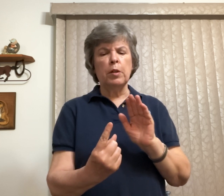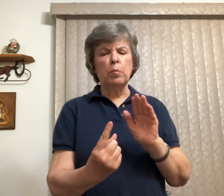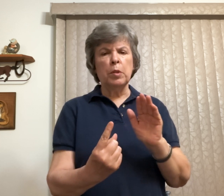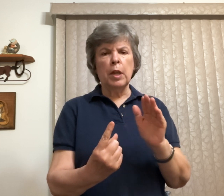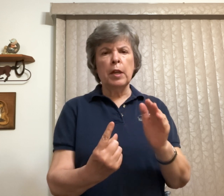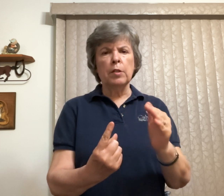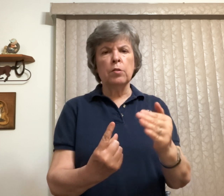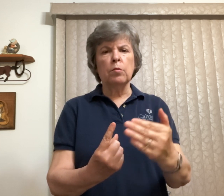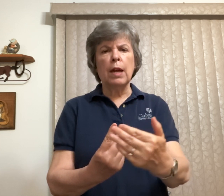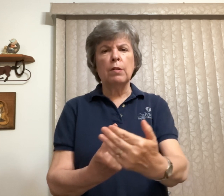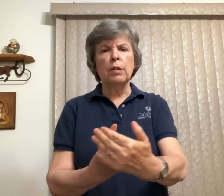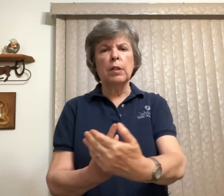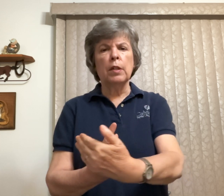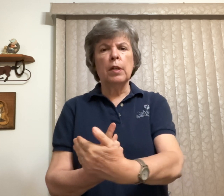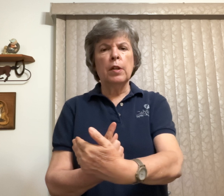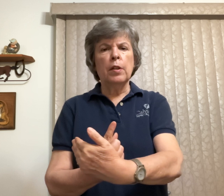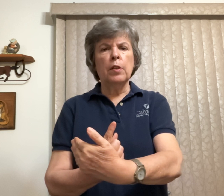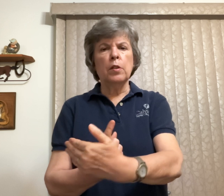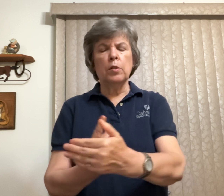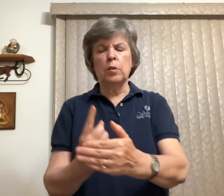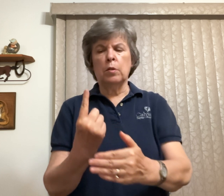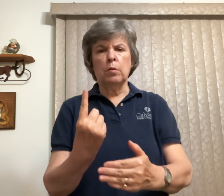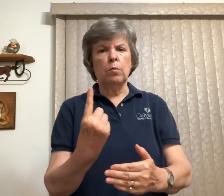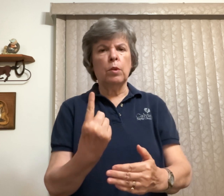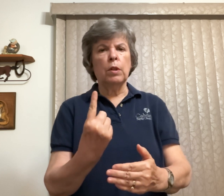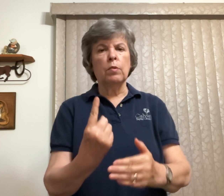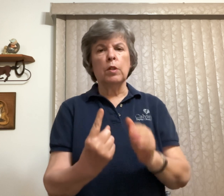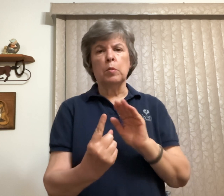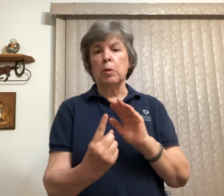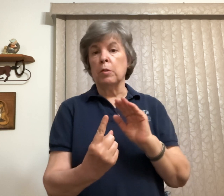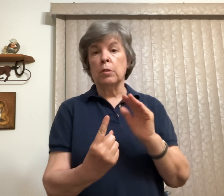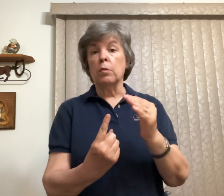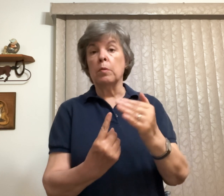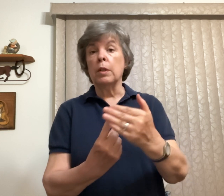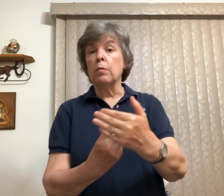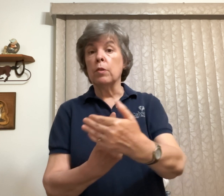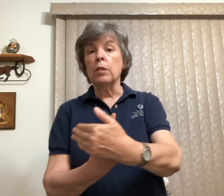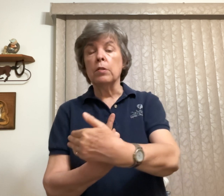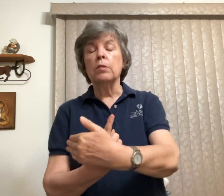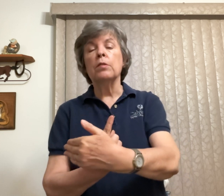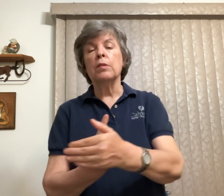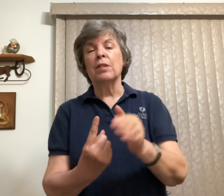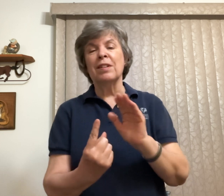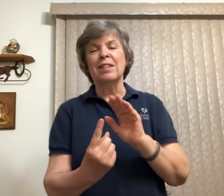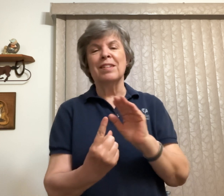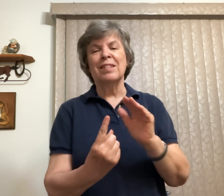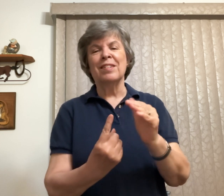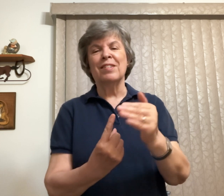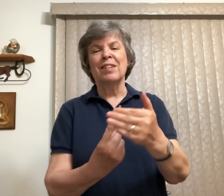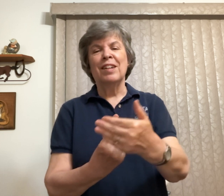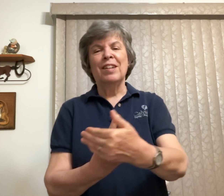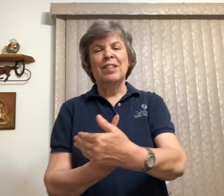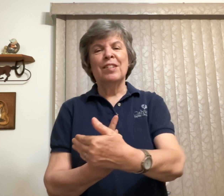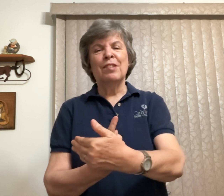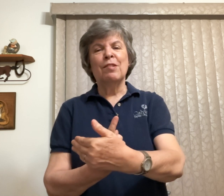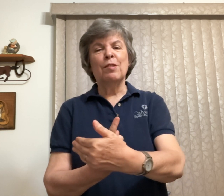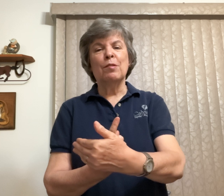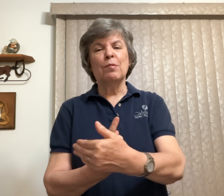open hand surrounding this, whatever it is, person or whatever it is. So